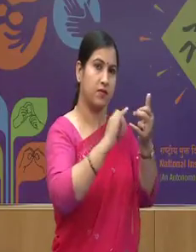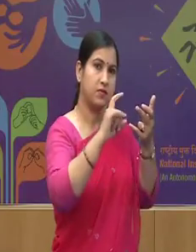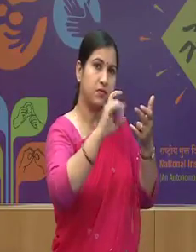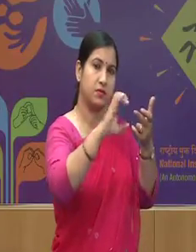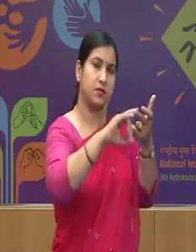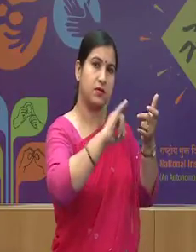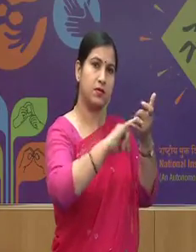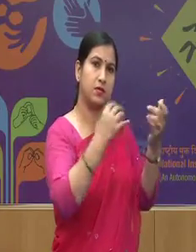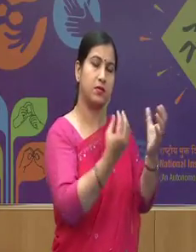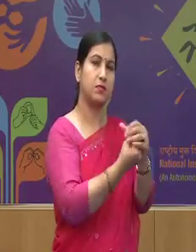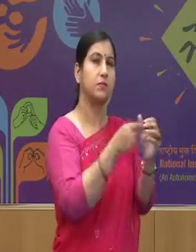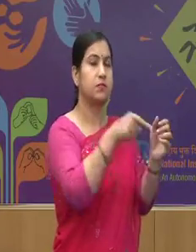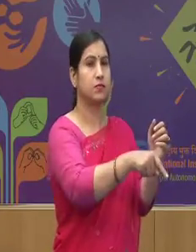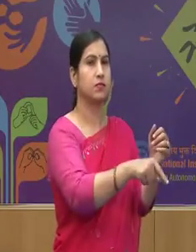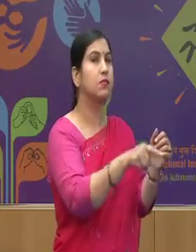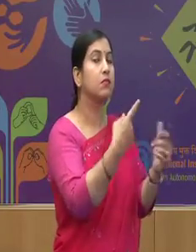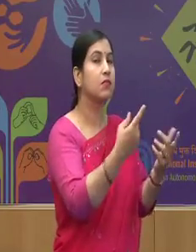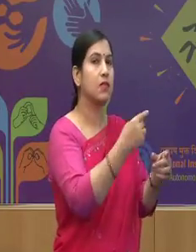like Italy and Germany.